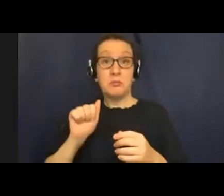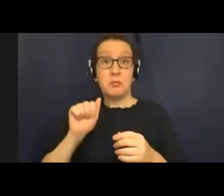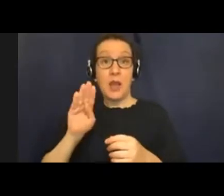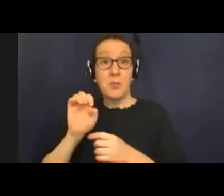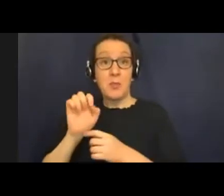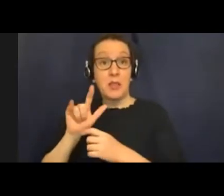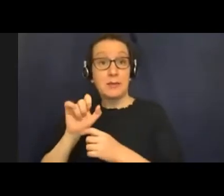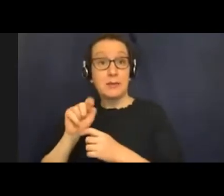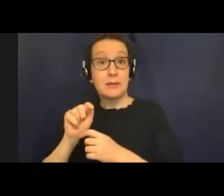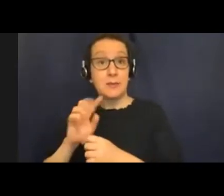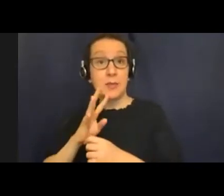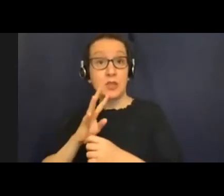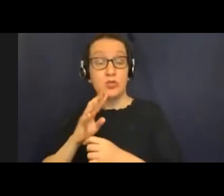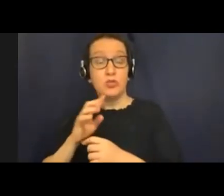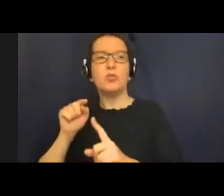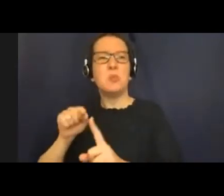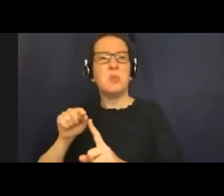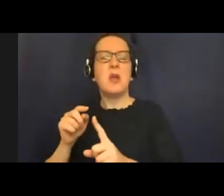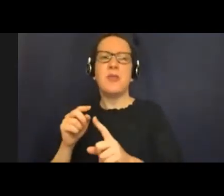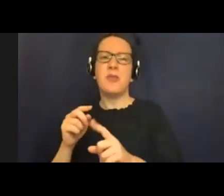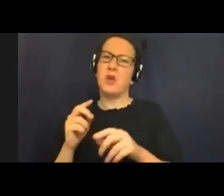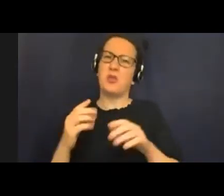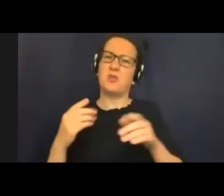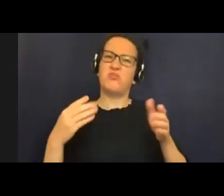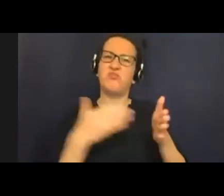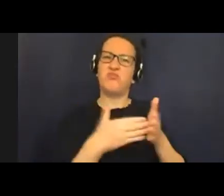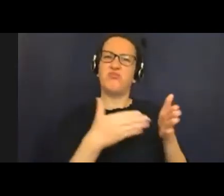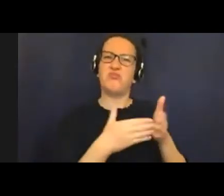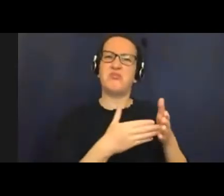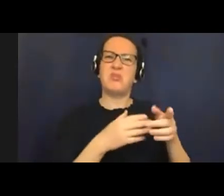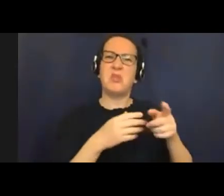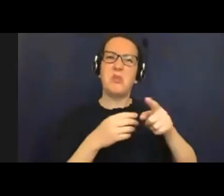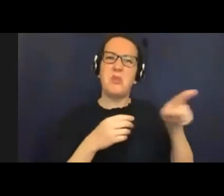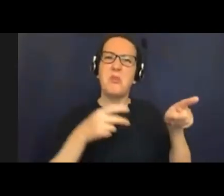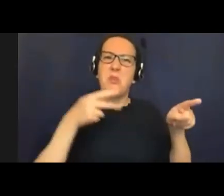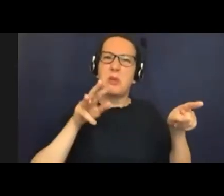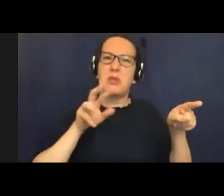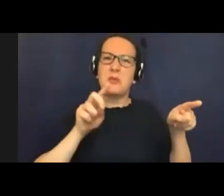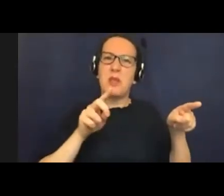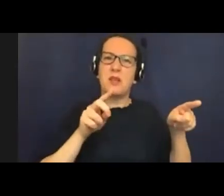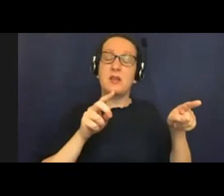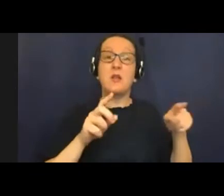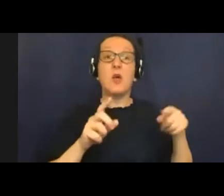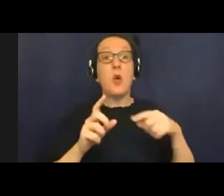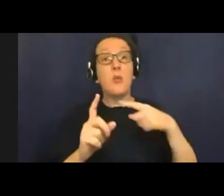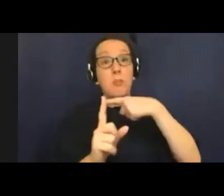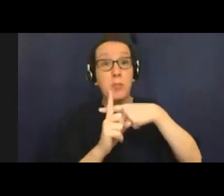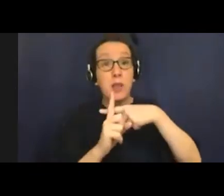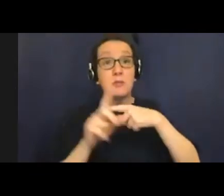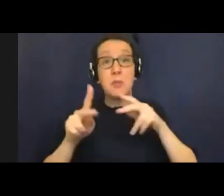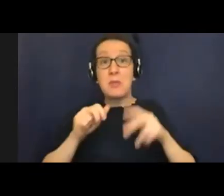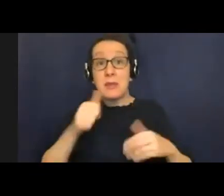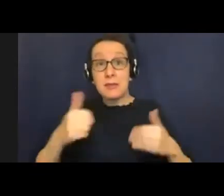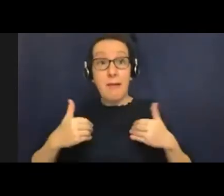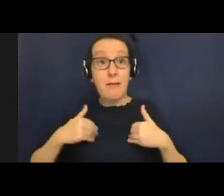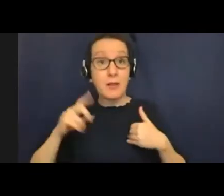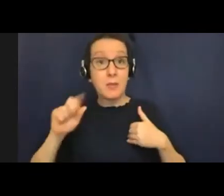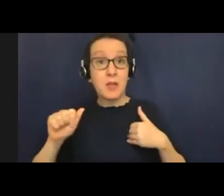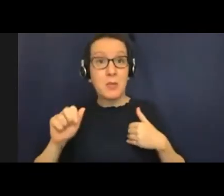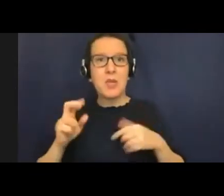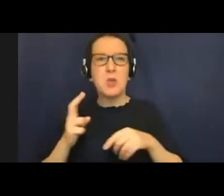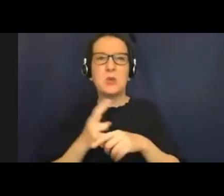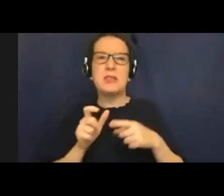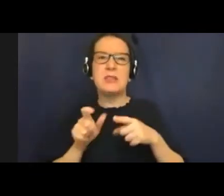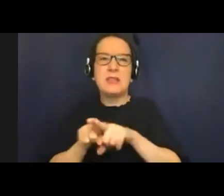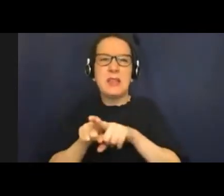those terms as an insult to someone who doesn't have a disability. So there's still a lot more work for us to do to make sure that the political process is